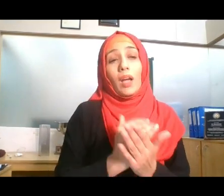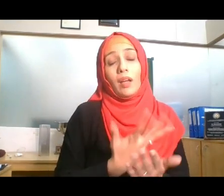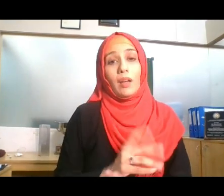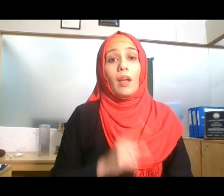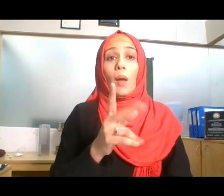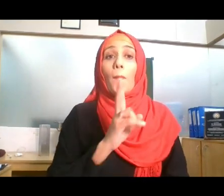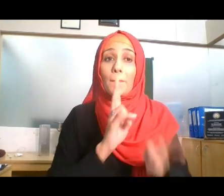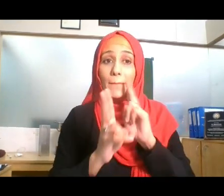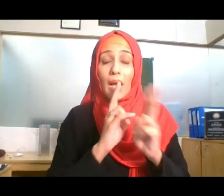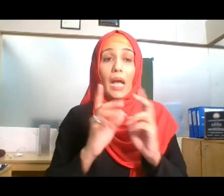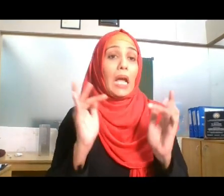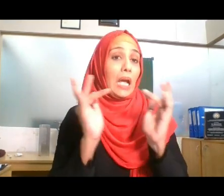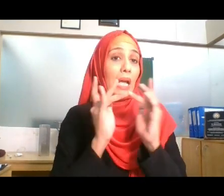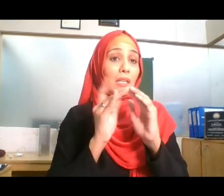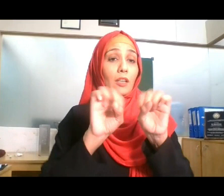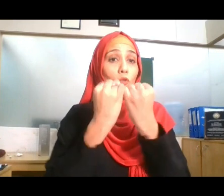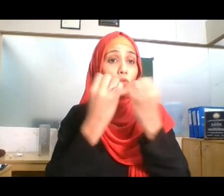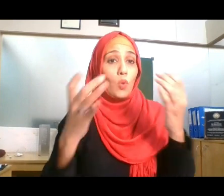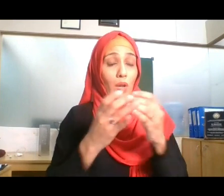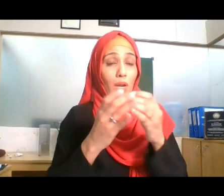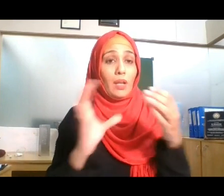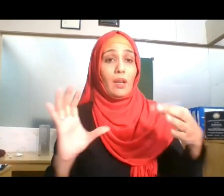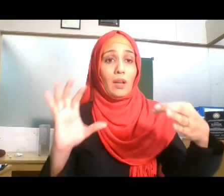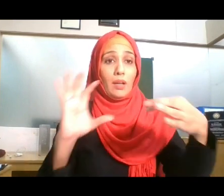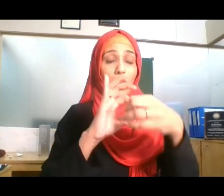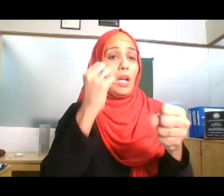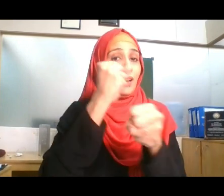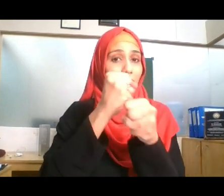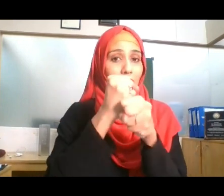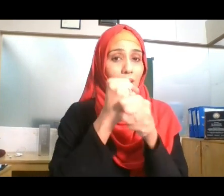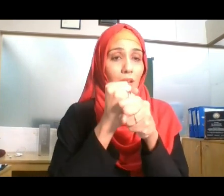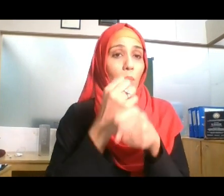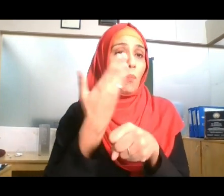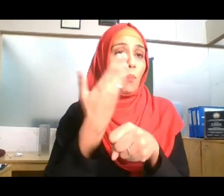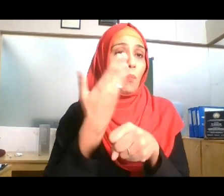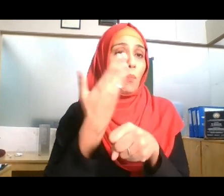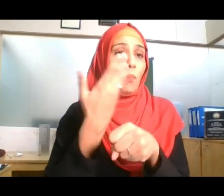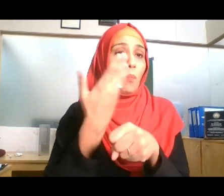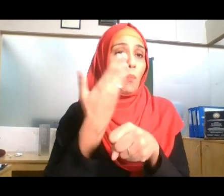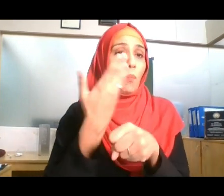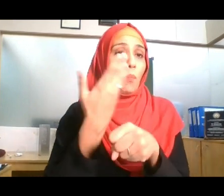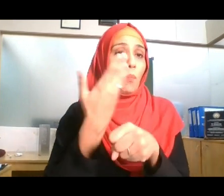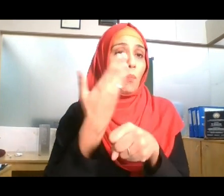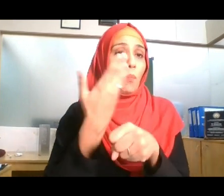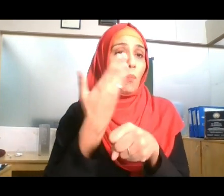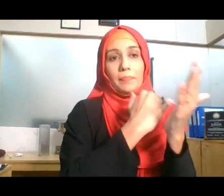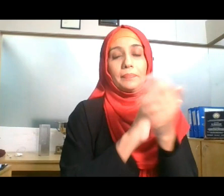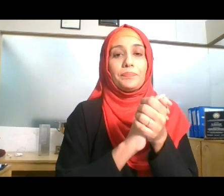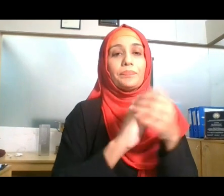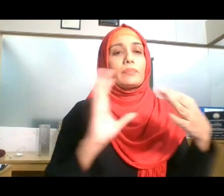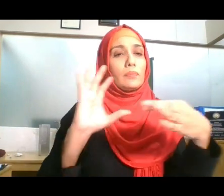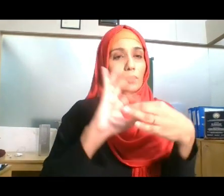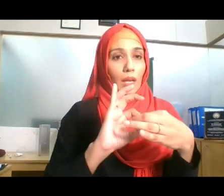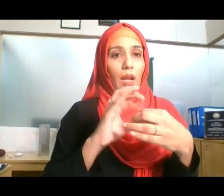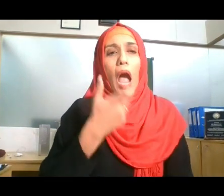about how the Internet Society has collaborated with the government for different initiatives. I think collaborations between the public